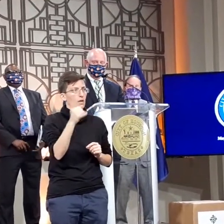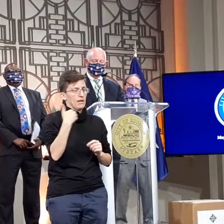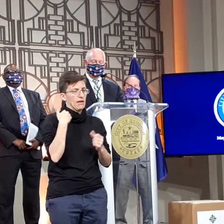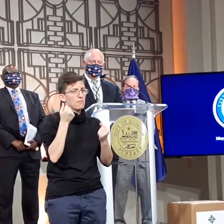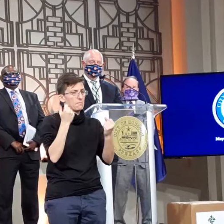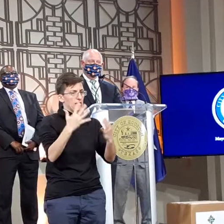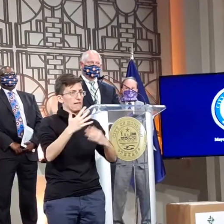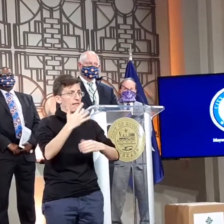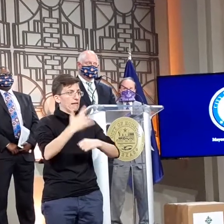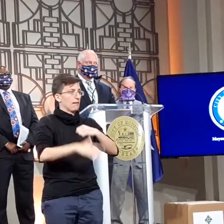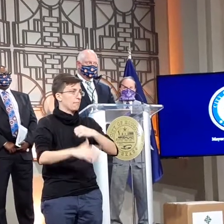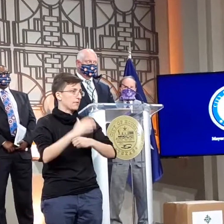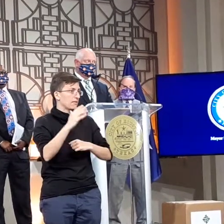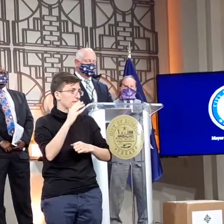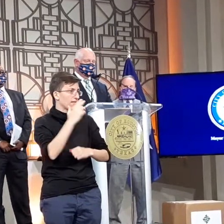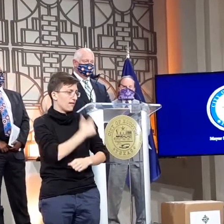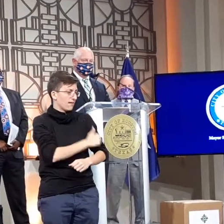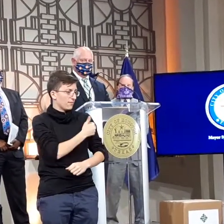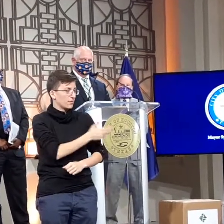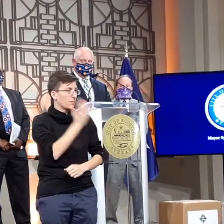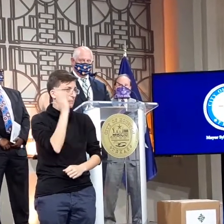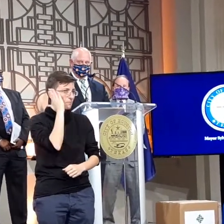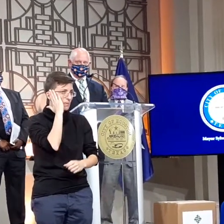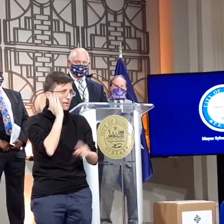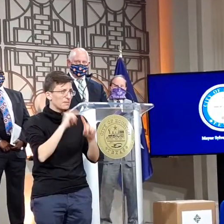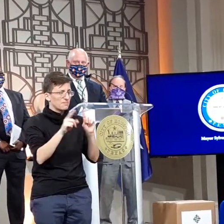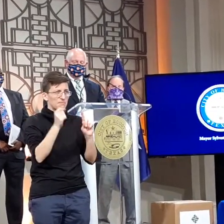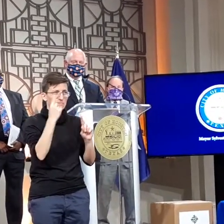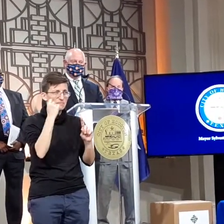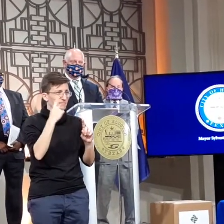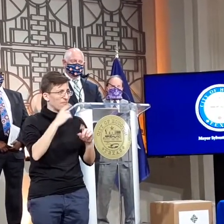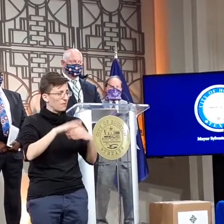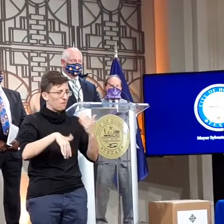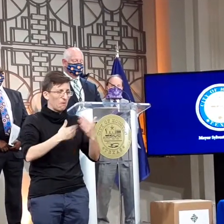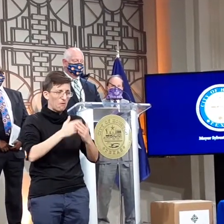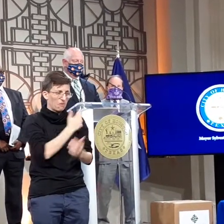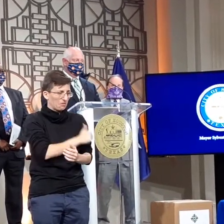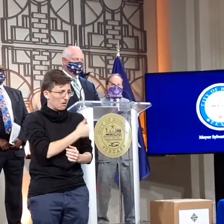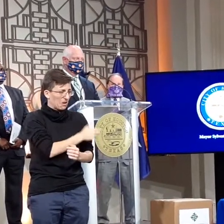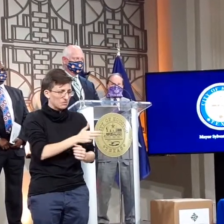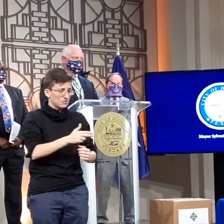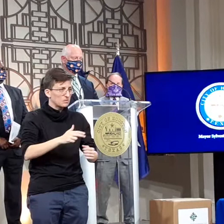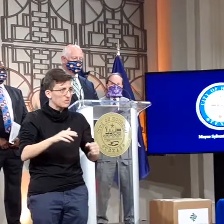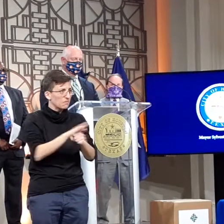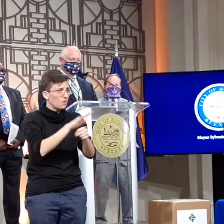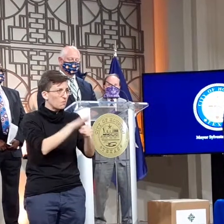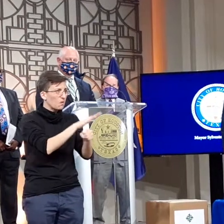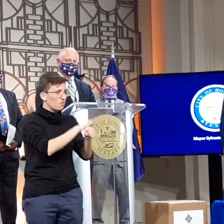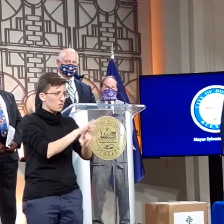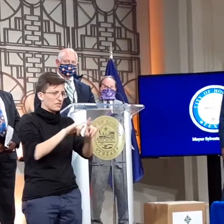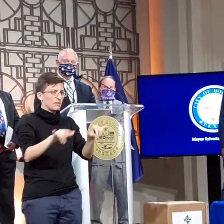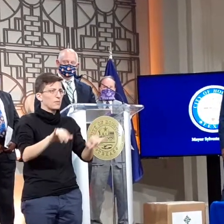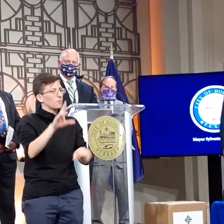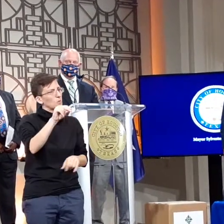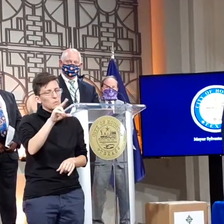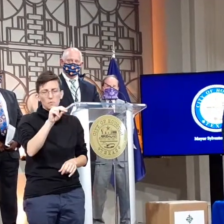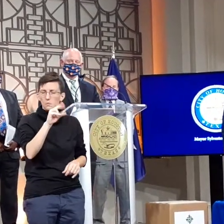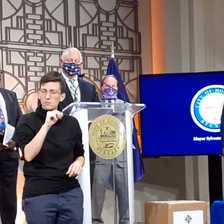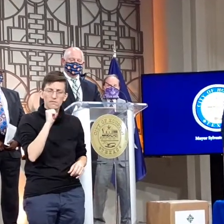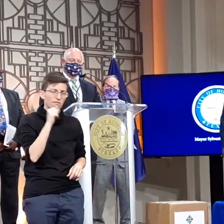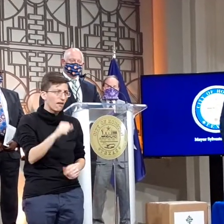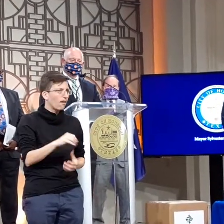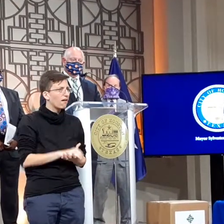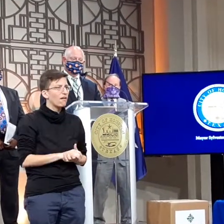hospital beds, but these hospitals don't all fill up at the same rate. And so right now we began working earlier on this week, and we're working